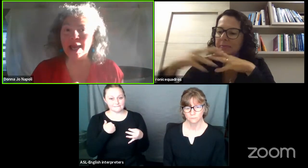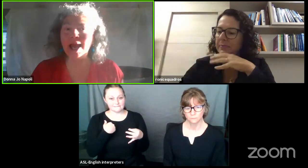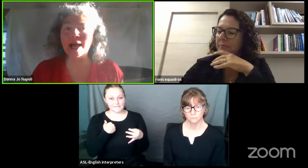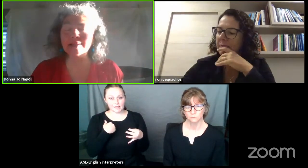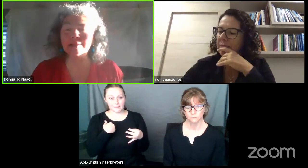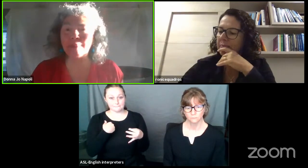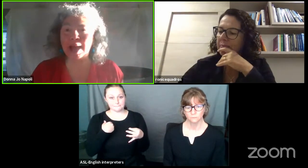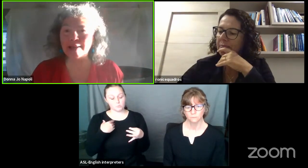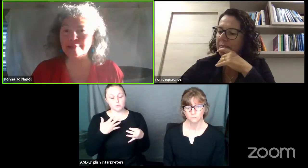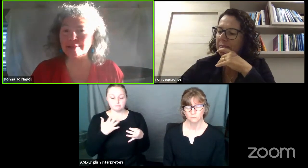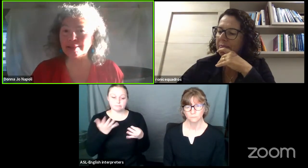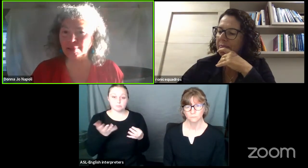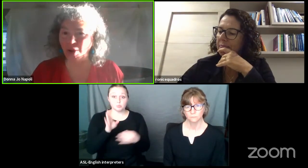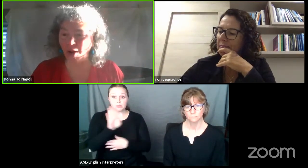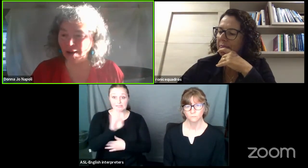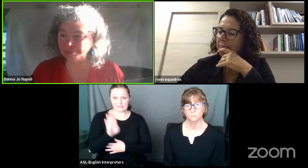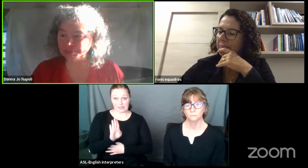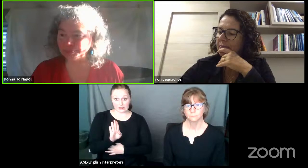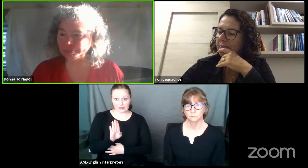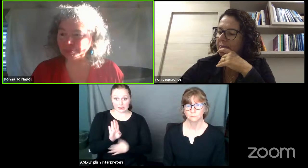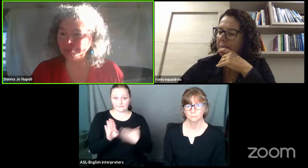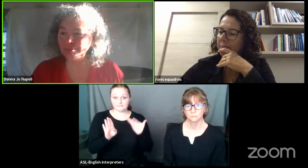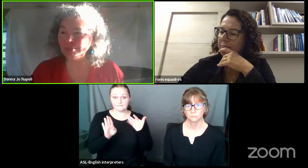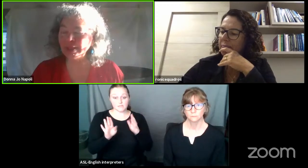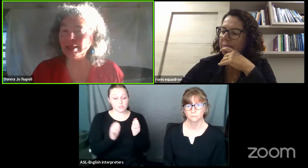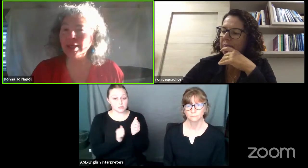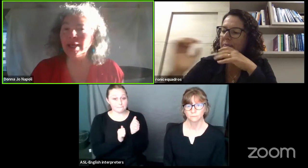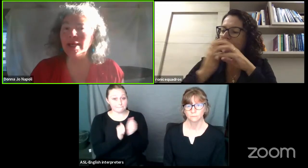Brazil has passed a law